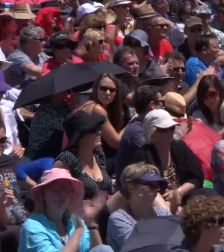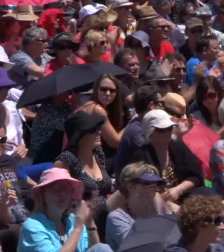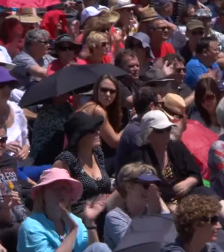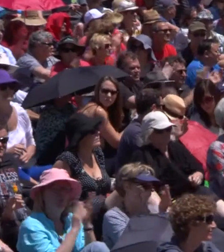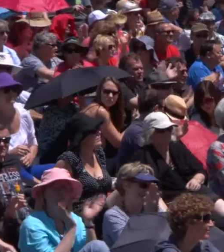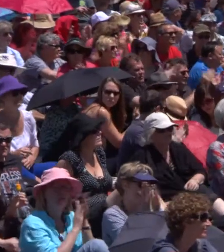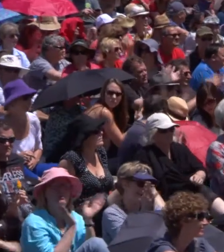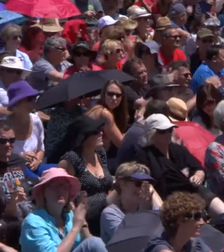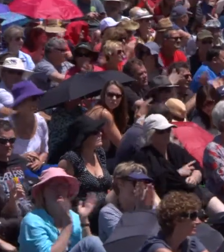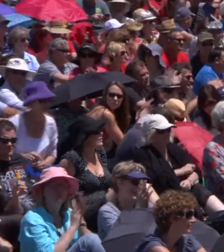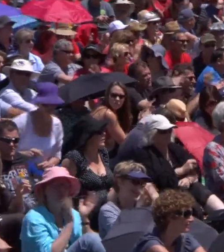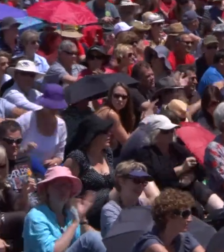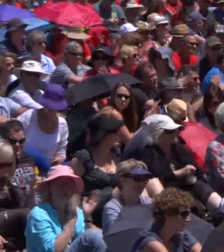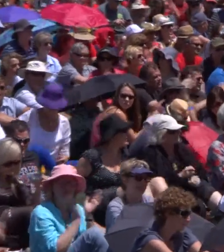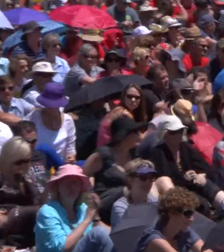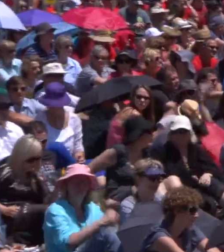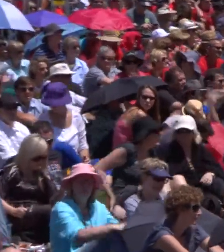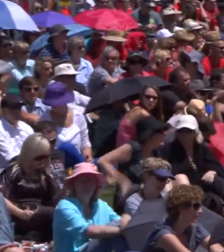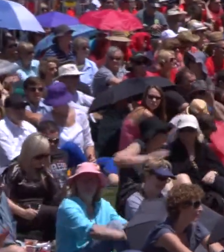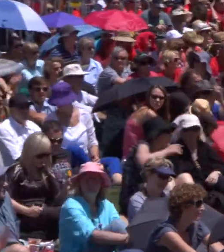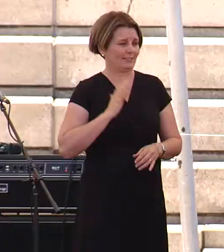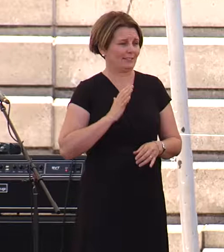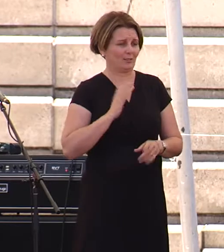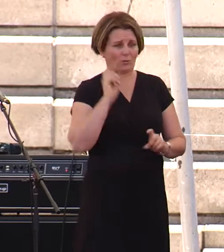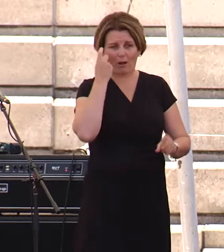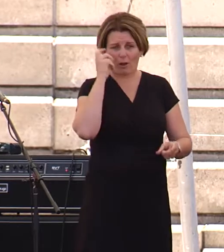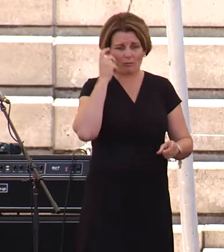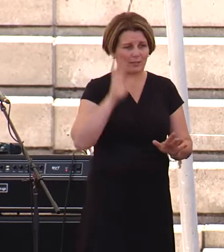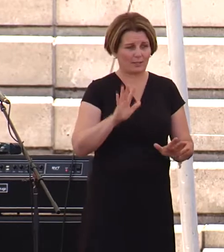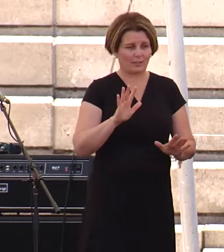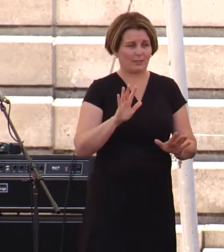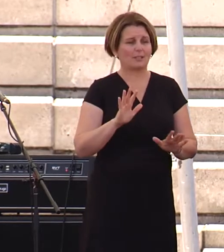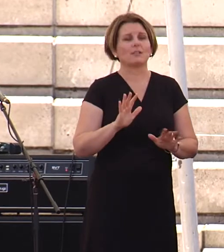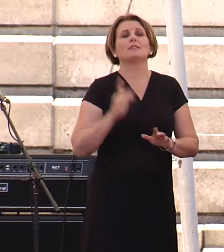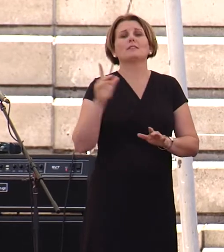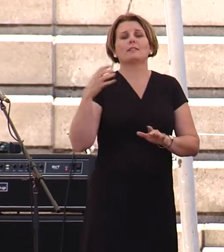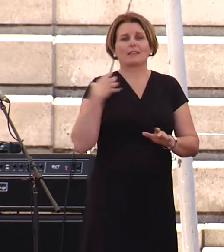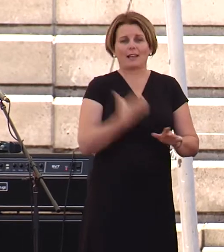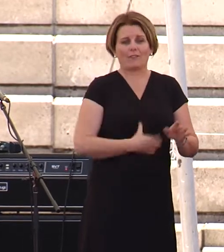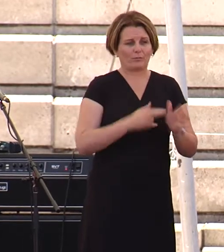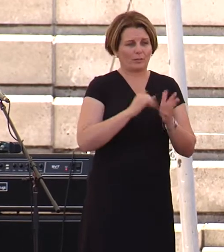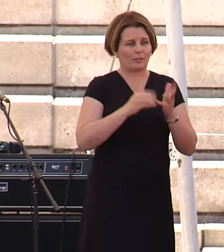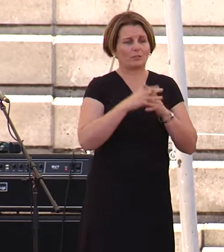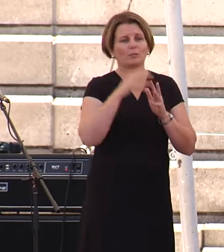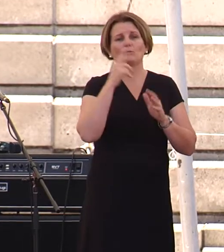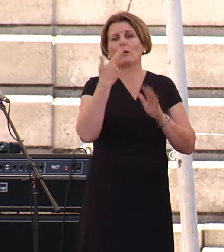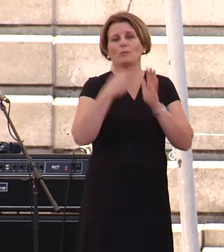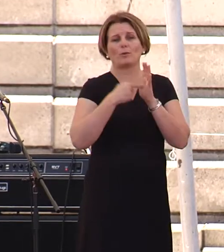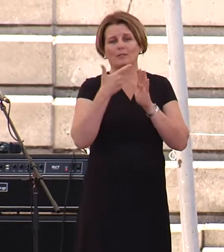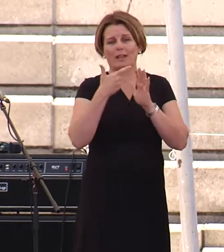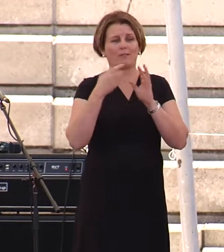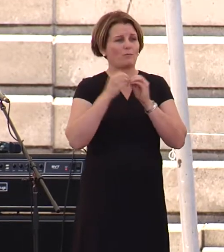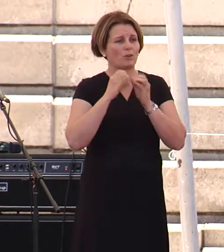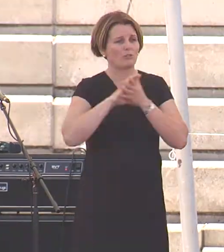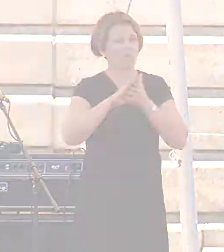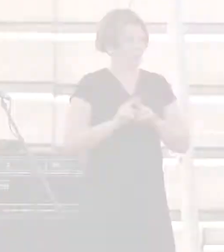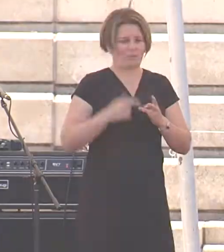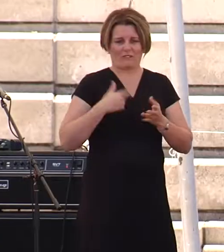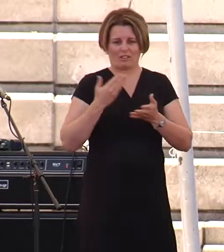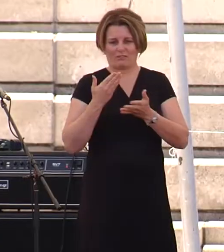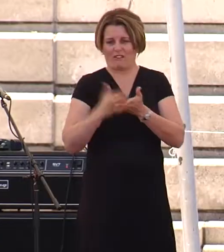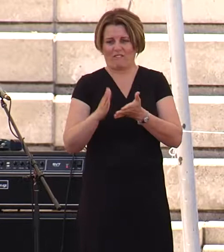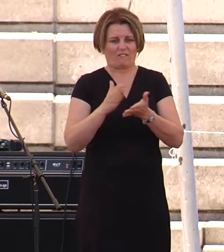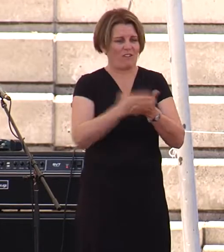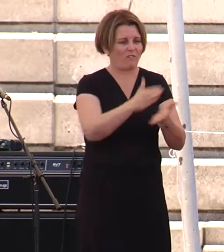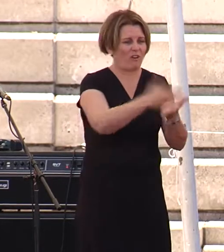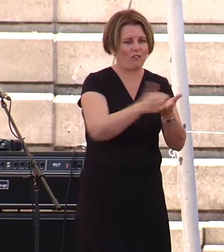But there should be no need to rally, because there is no need for the state government to rip $1.7 billion out of the education system.